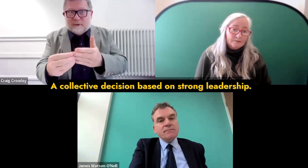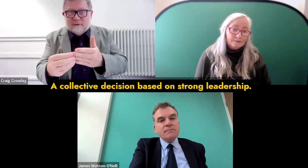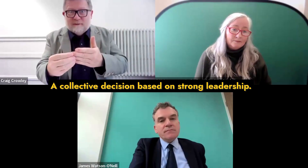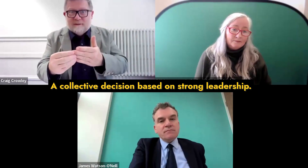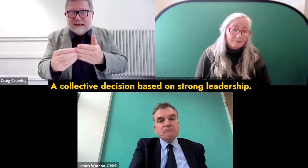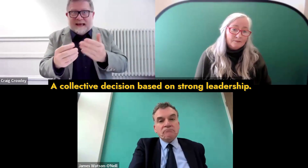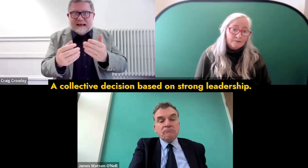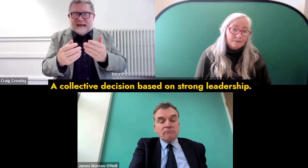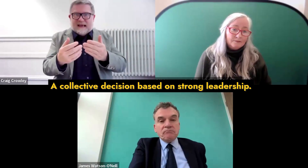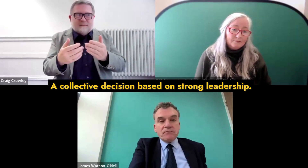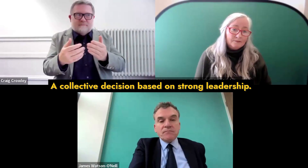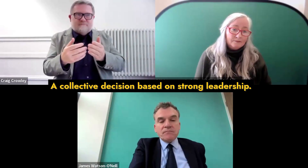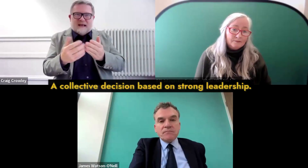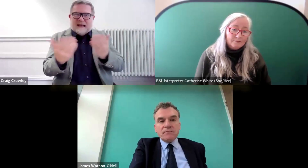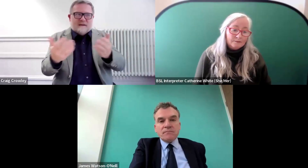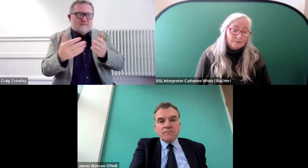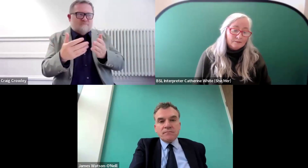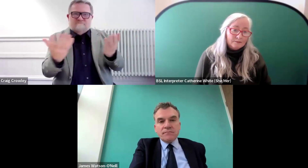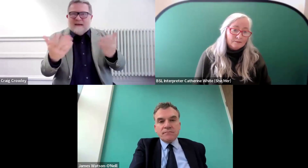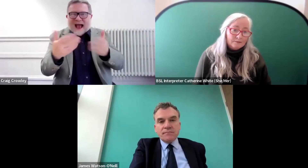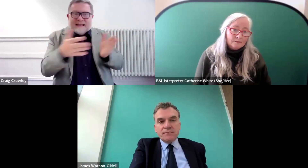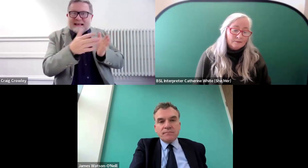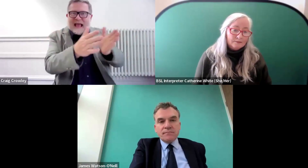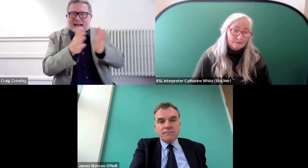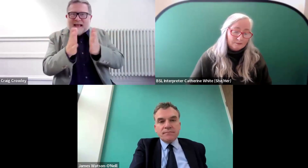based on strong leadership.